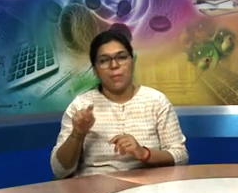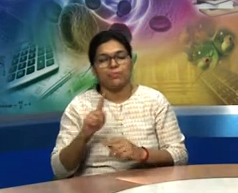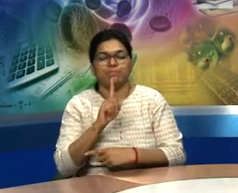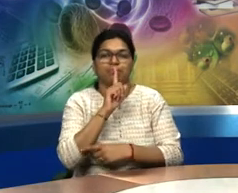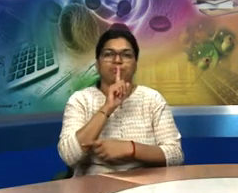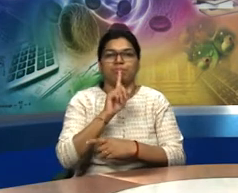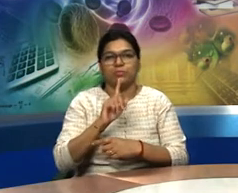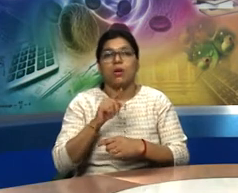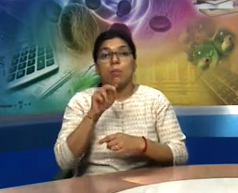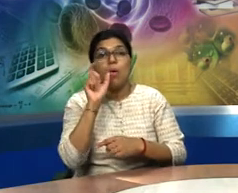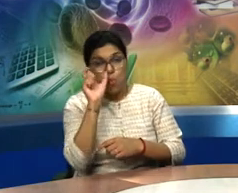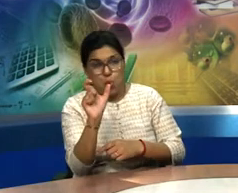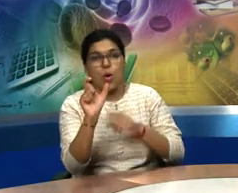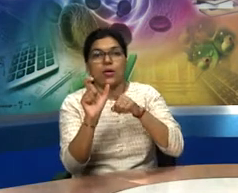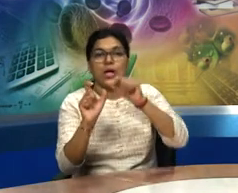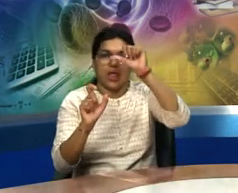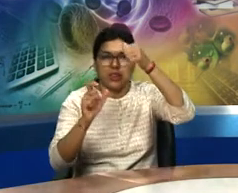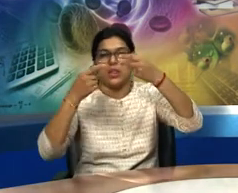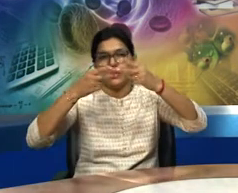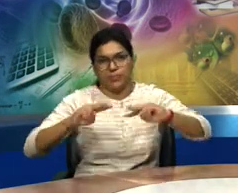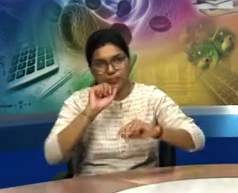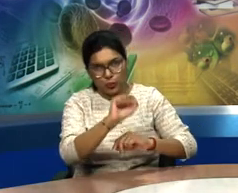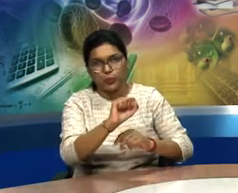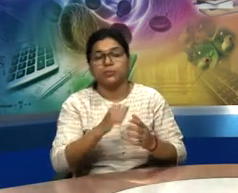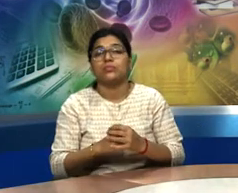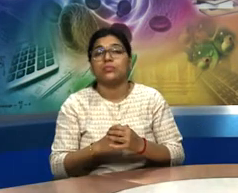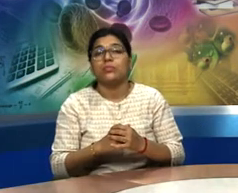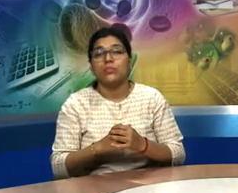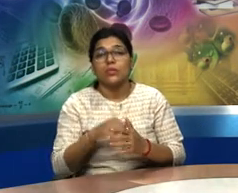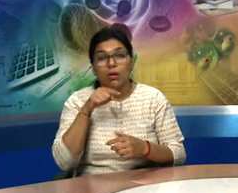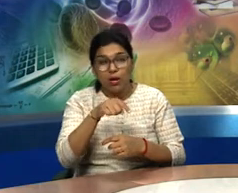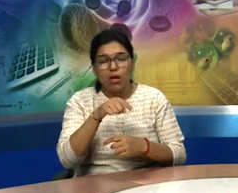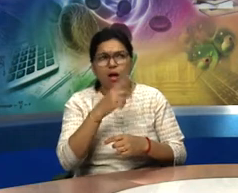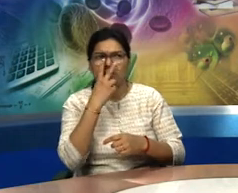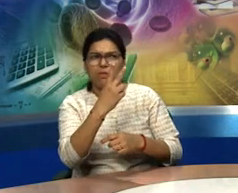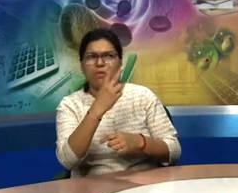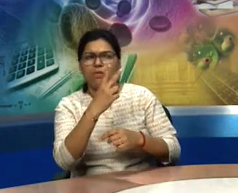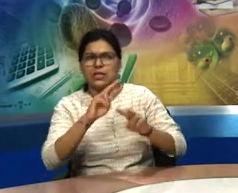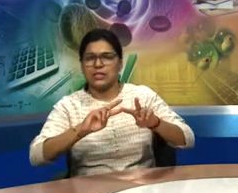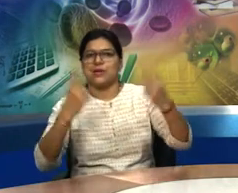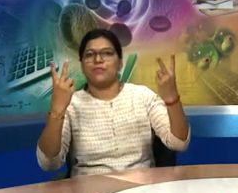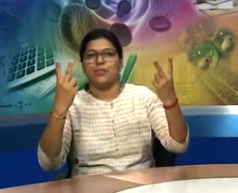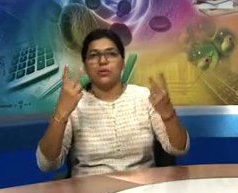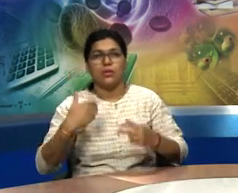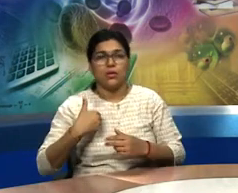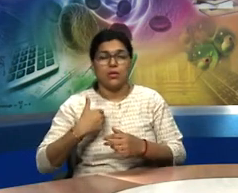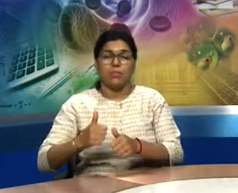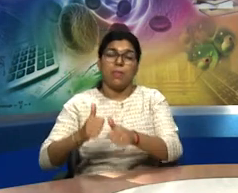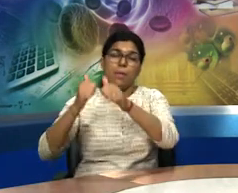It was his own love. Ahimsa is a Hindi word. It means